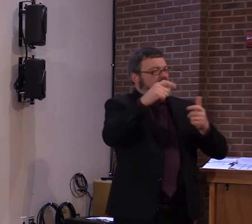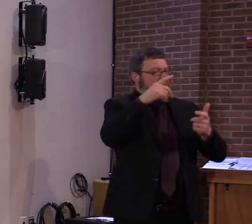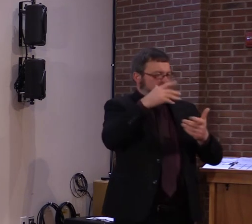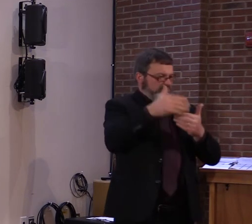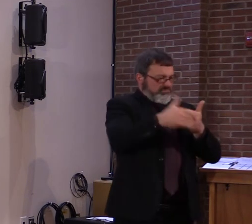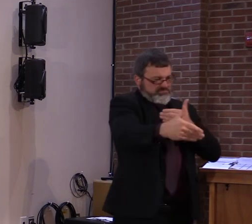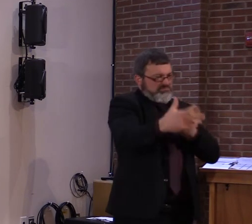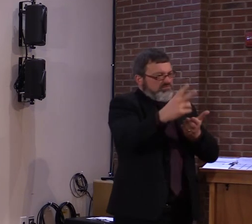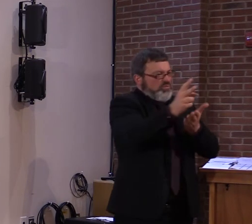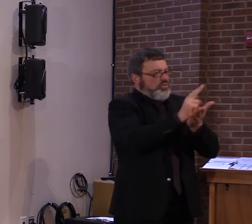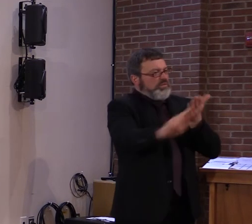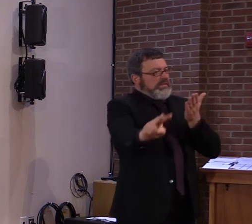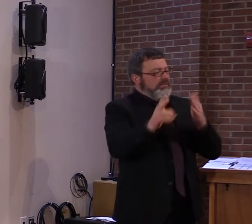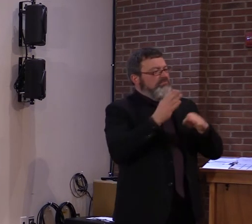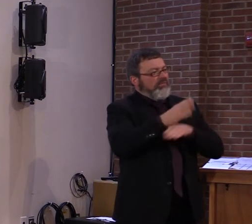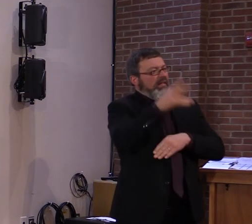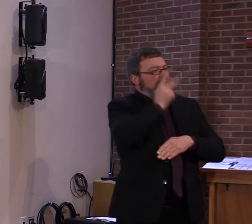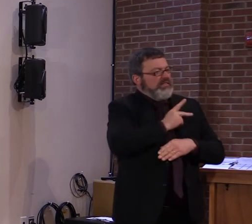Yeah, I think